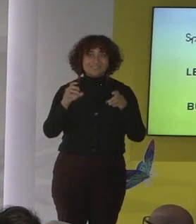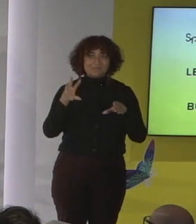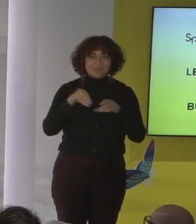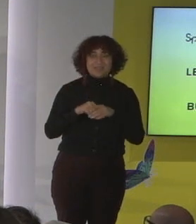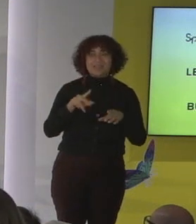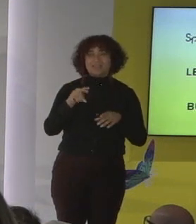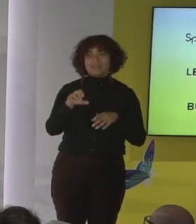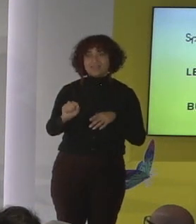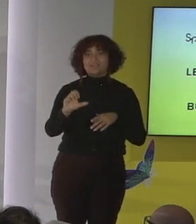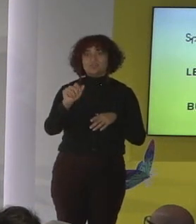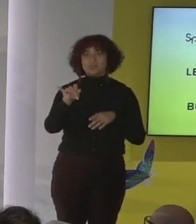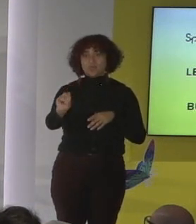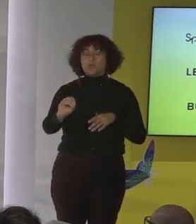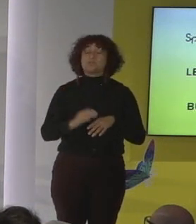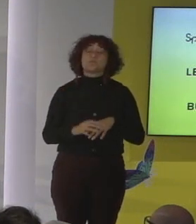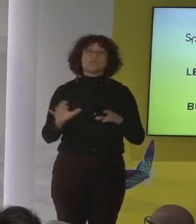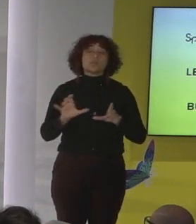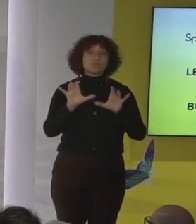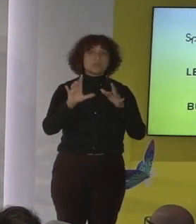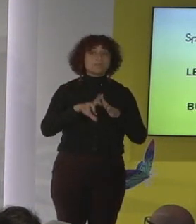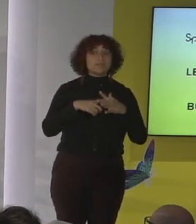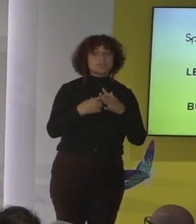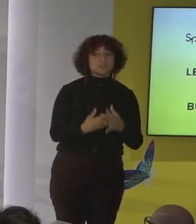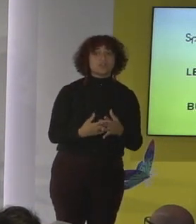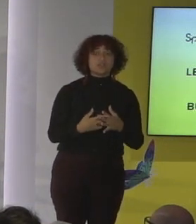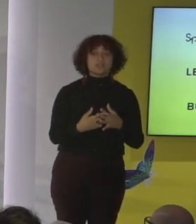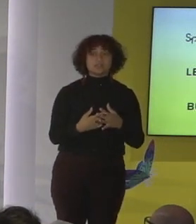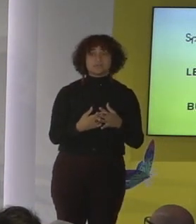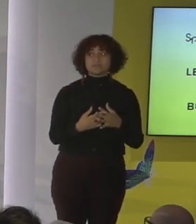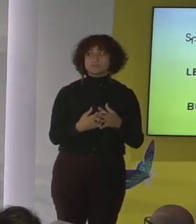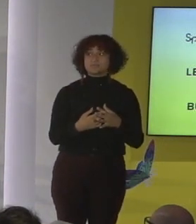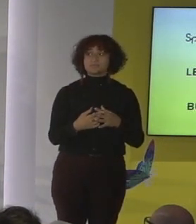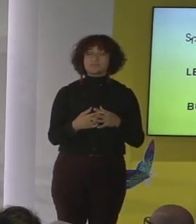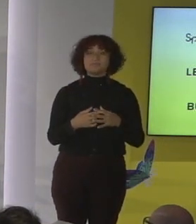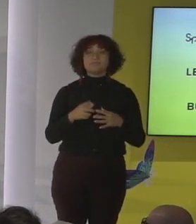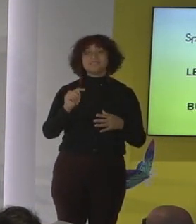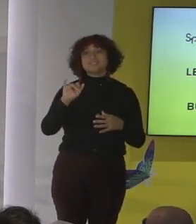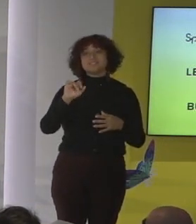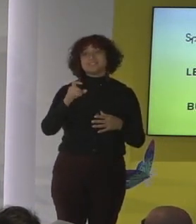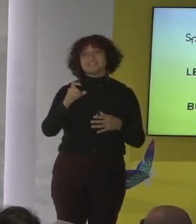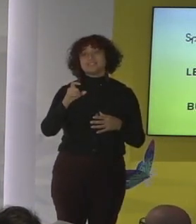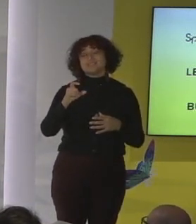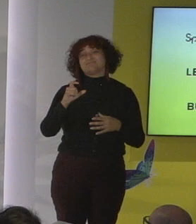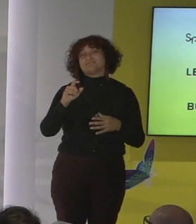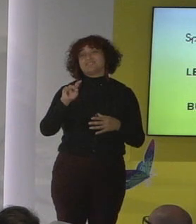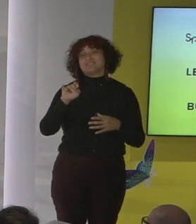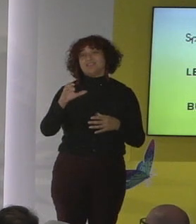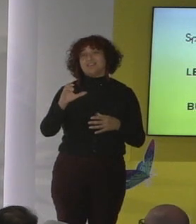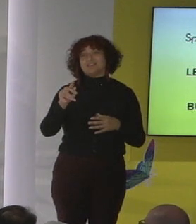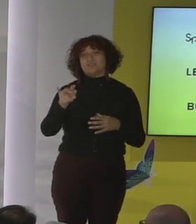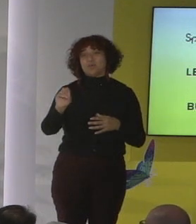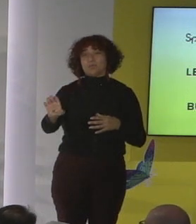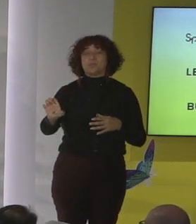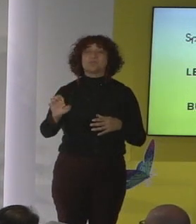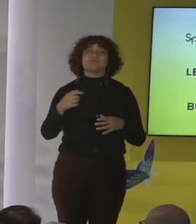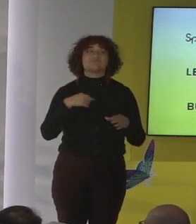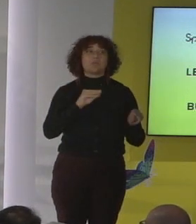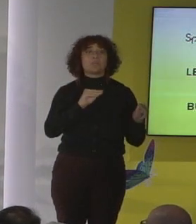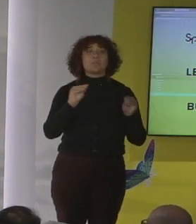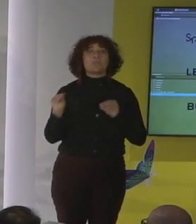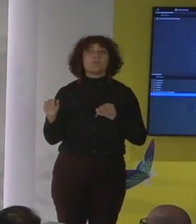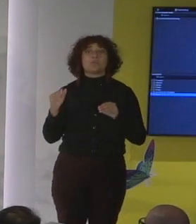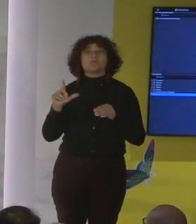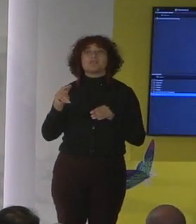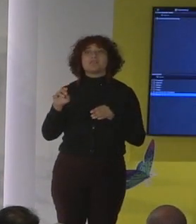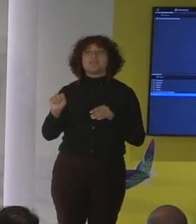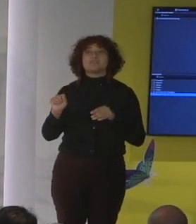Studio. We're going to do that by starting to prototype a game of tic-tac-toe. So let's get started. I'll move us over into Lens